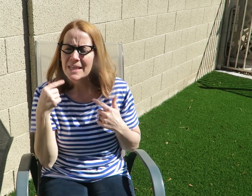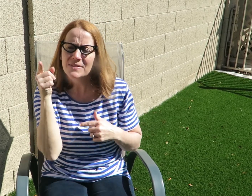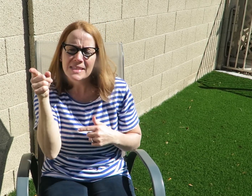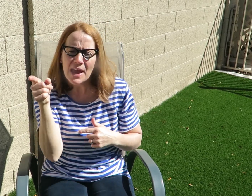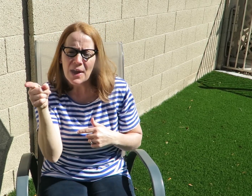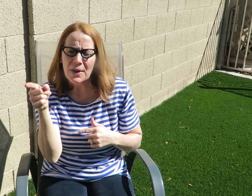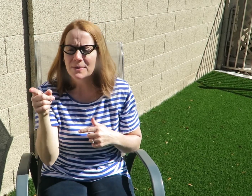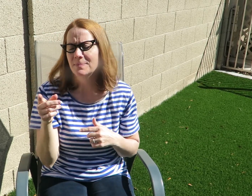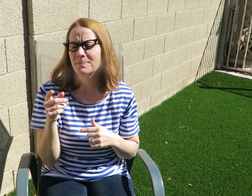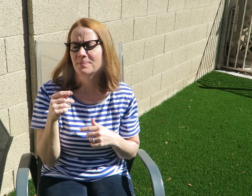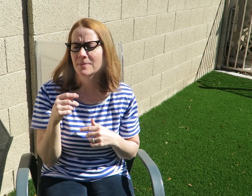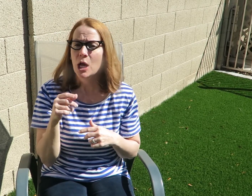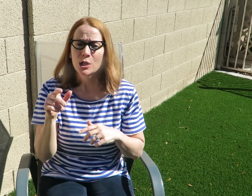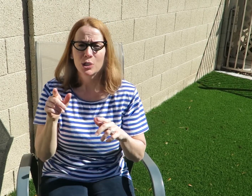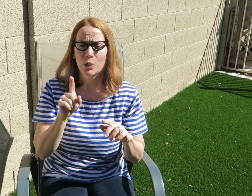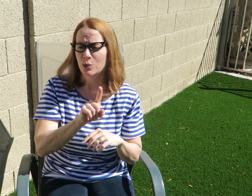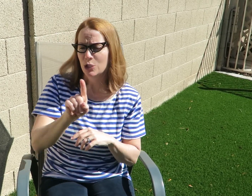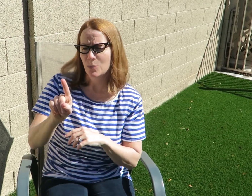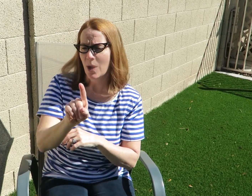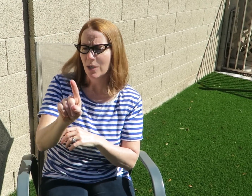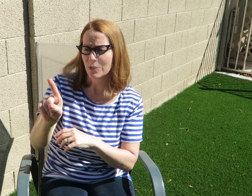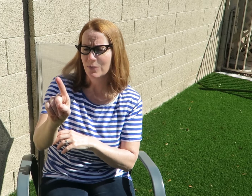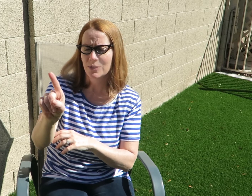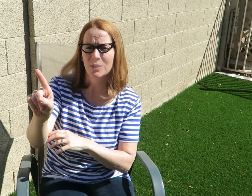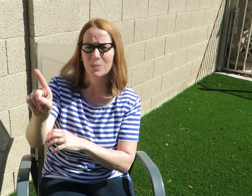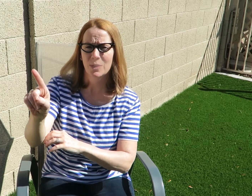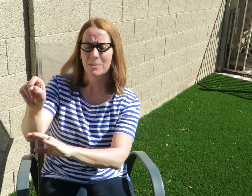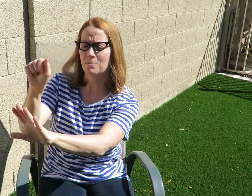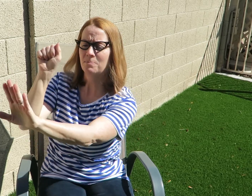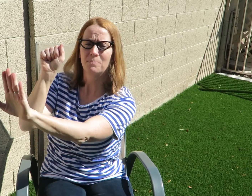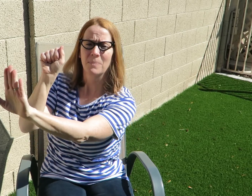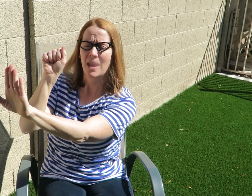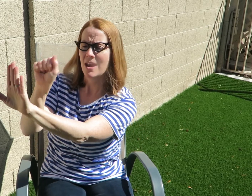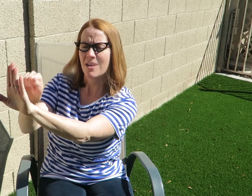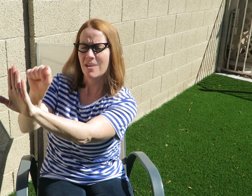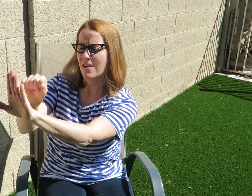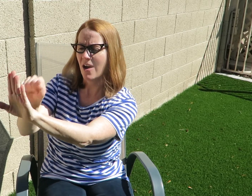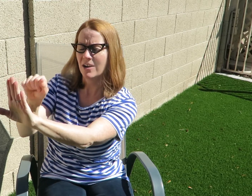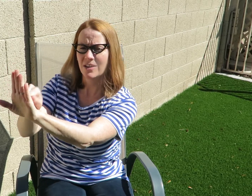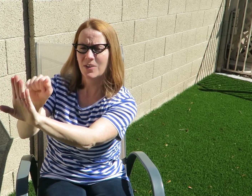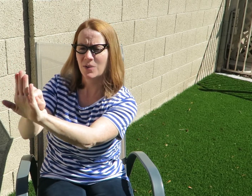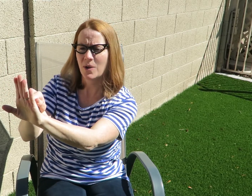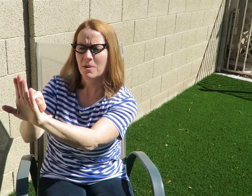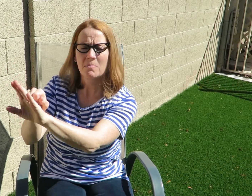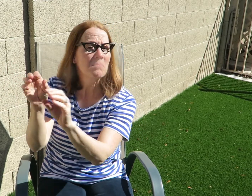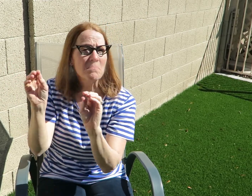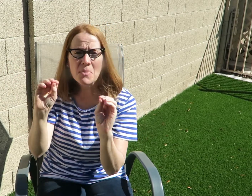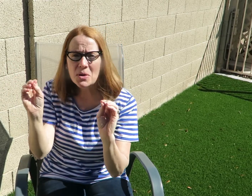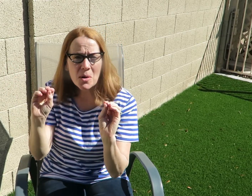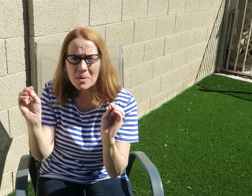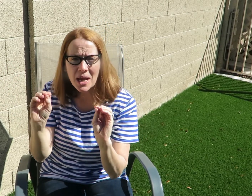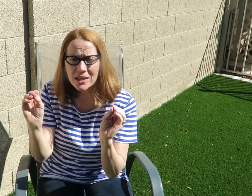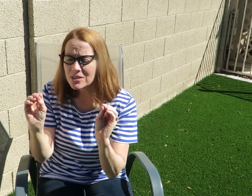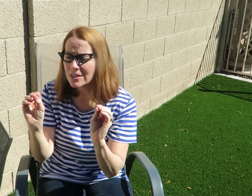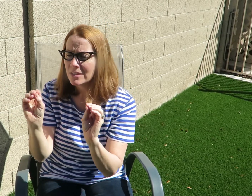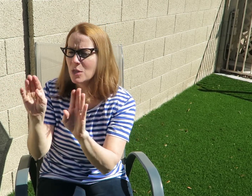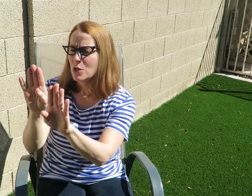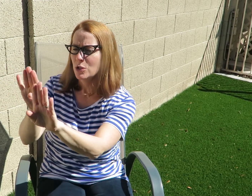lives there? So she walked over to the door, knocked on the door, but nobody answered.